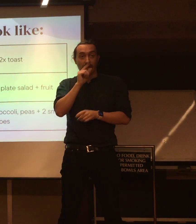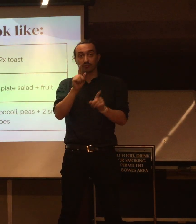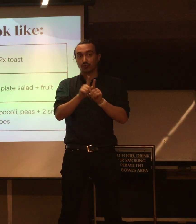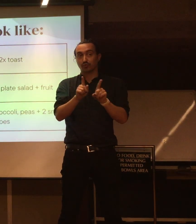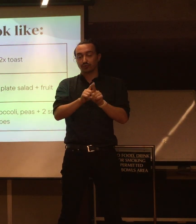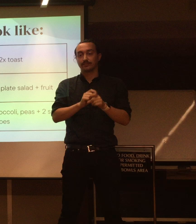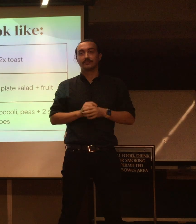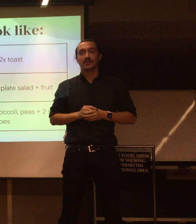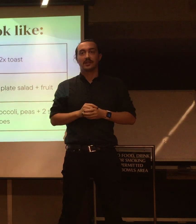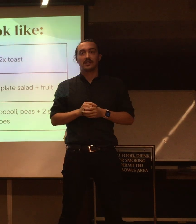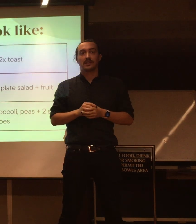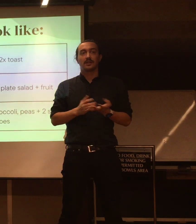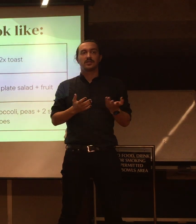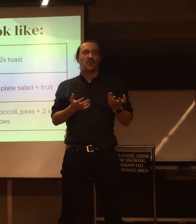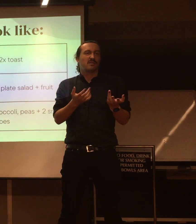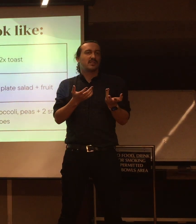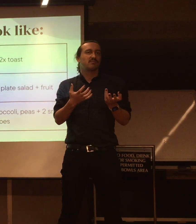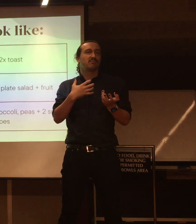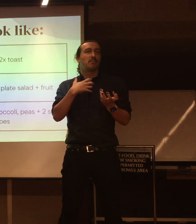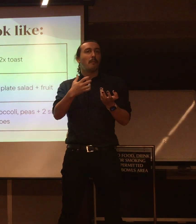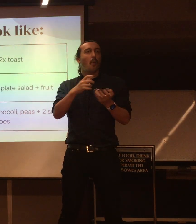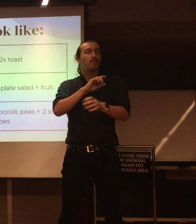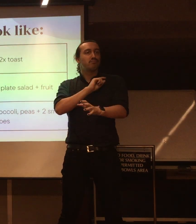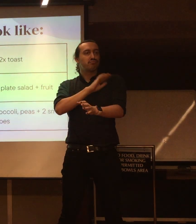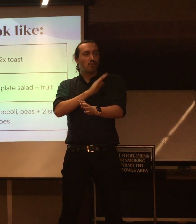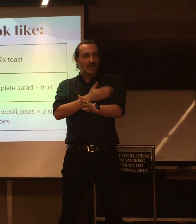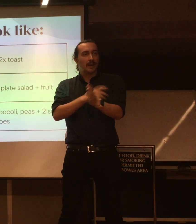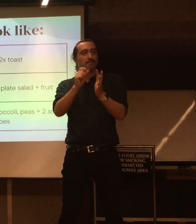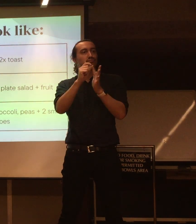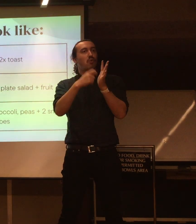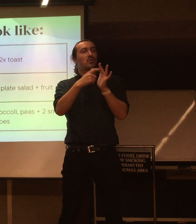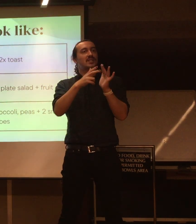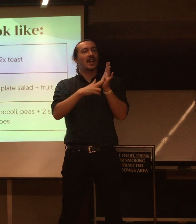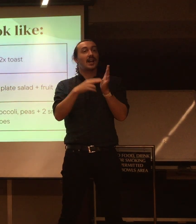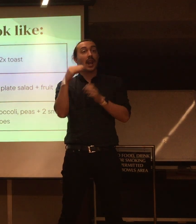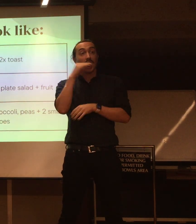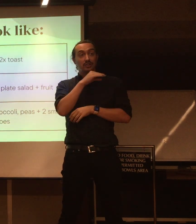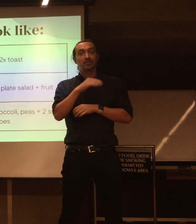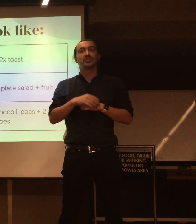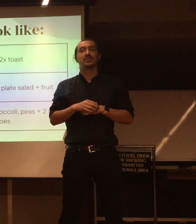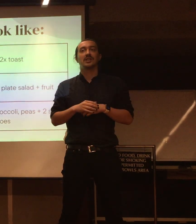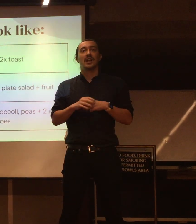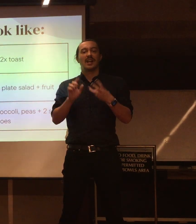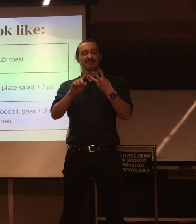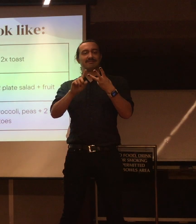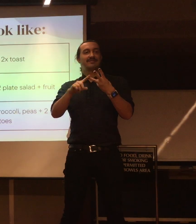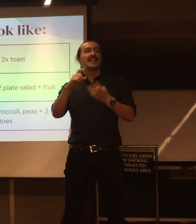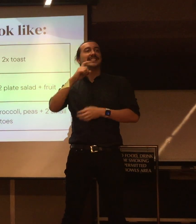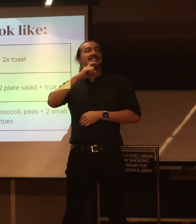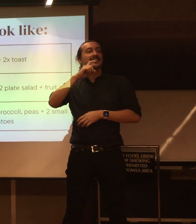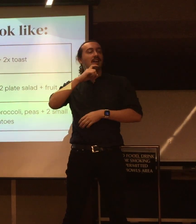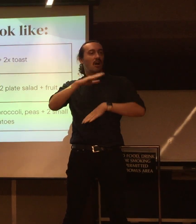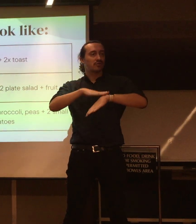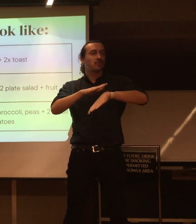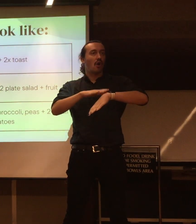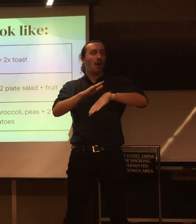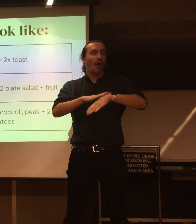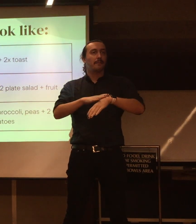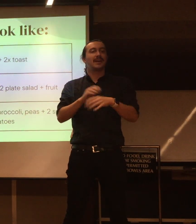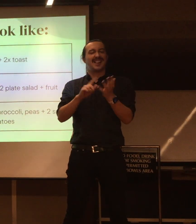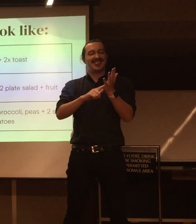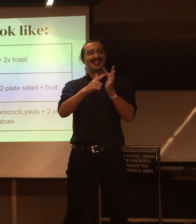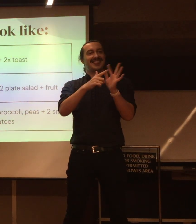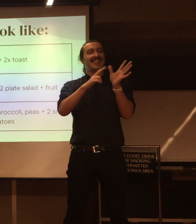another serve of protein at lunch. And then at dinner time, your lean steak, which will be another serve of protein